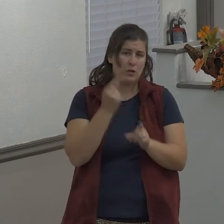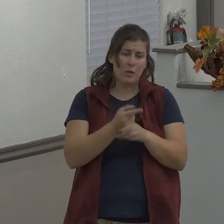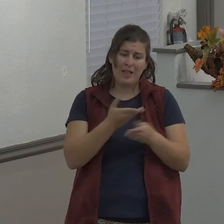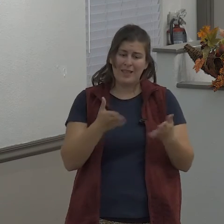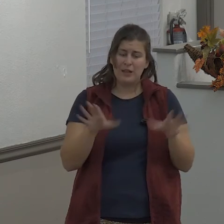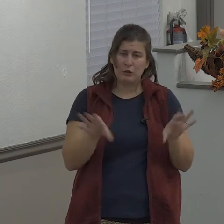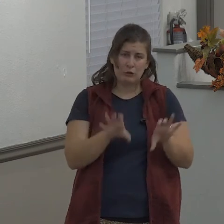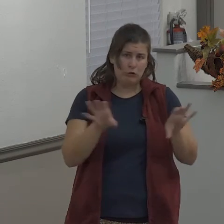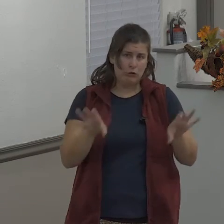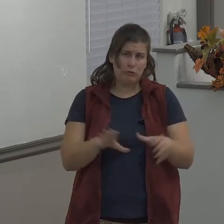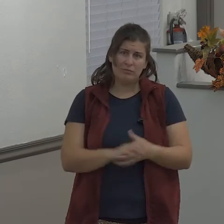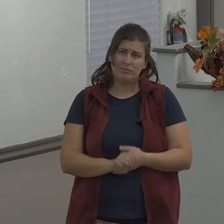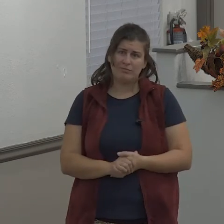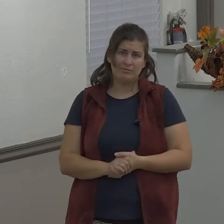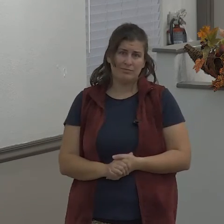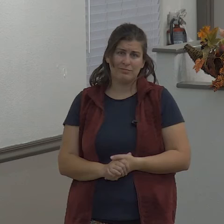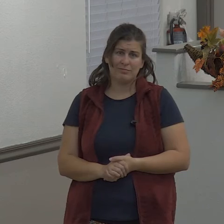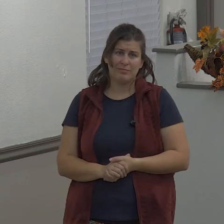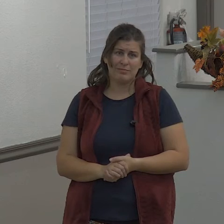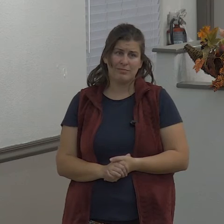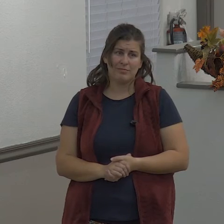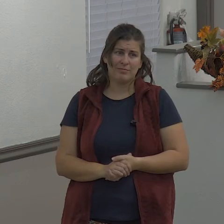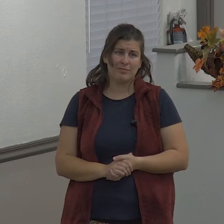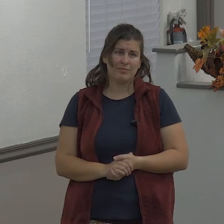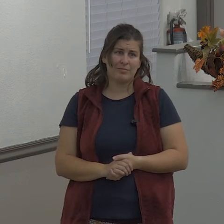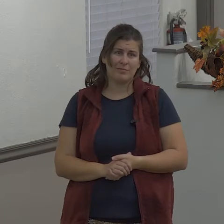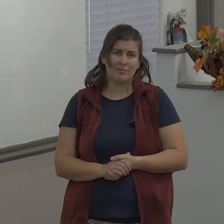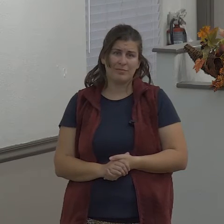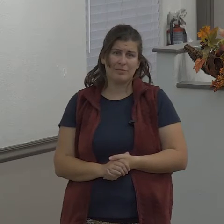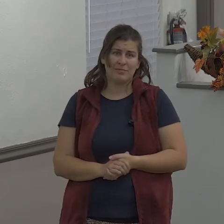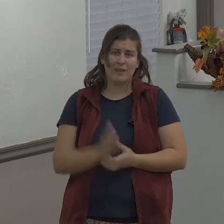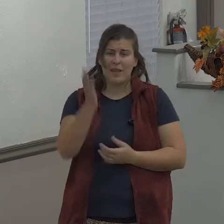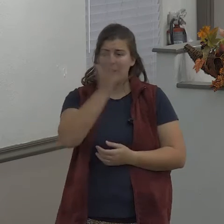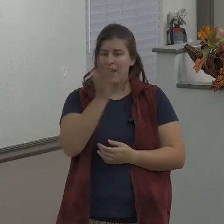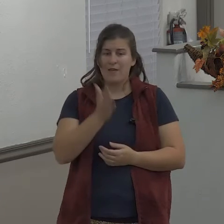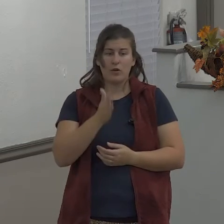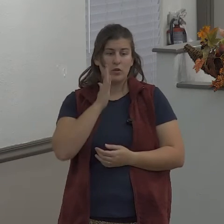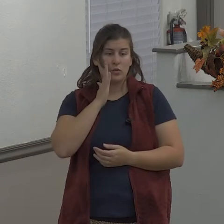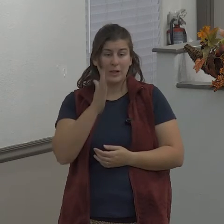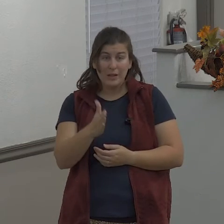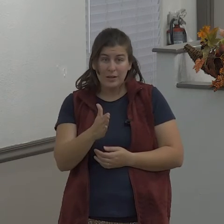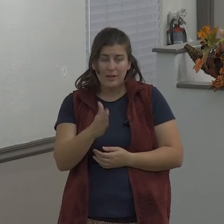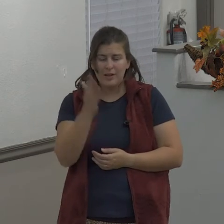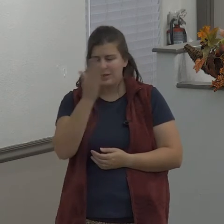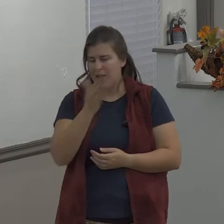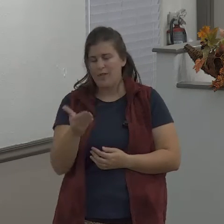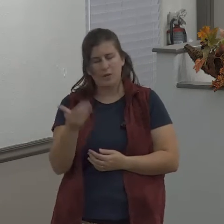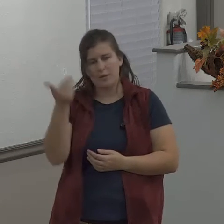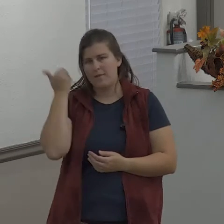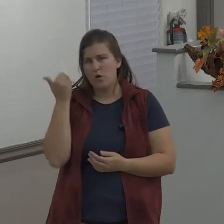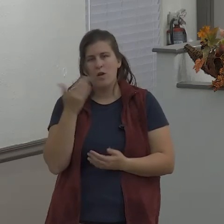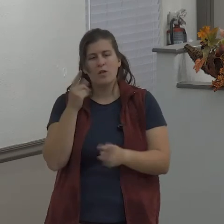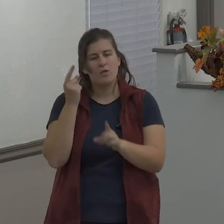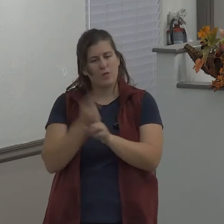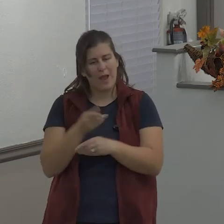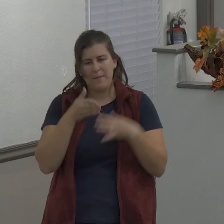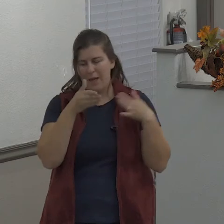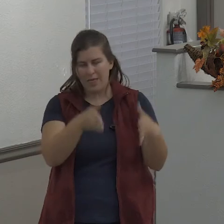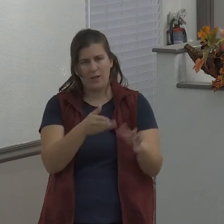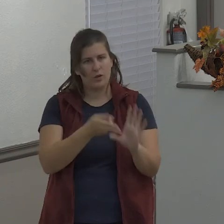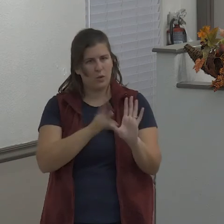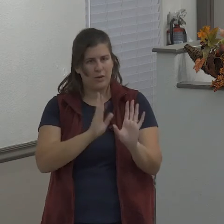It's not the right thing to do. It never has been and it never ever will be.